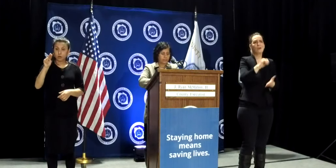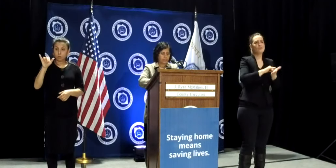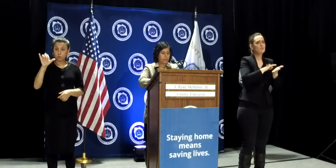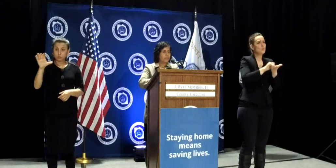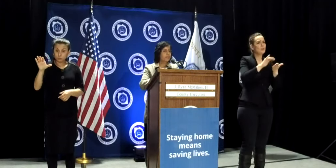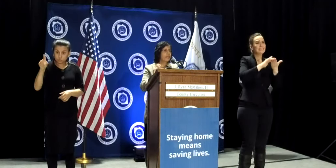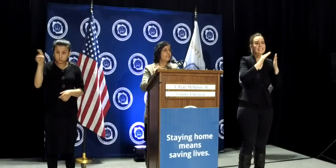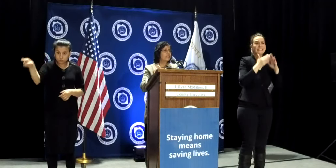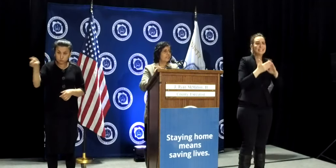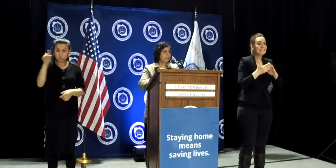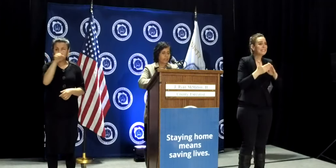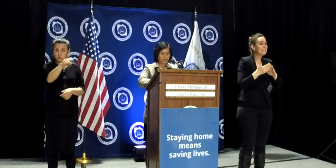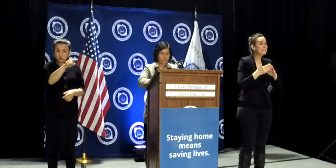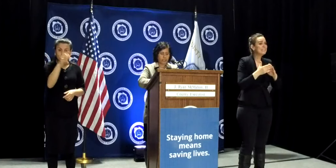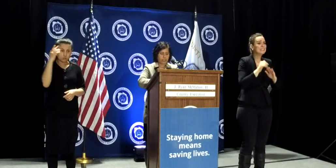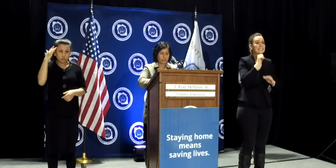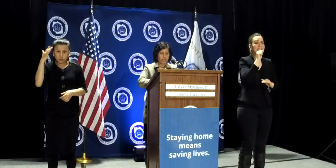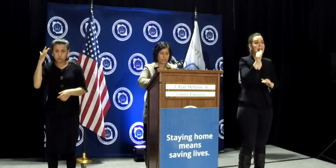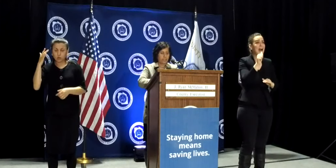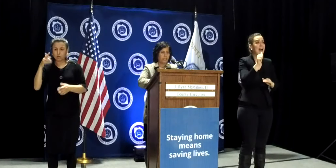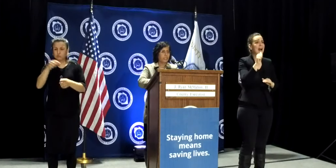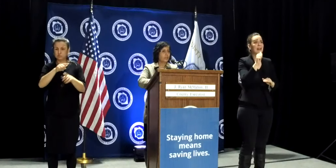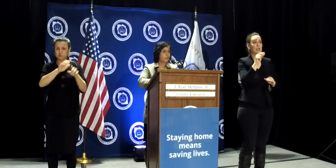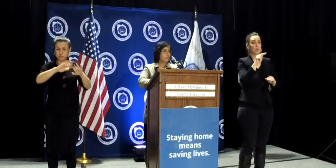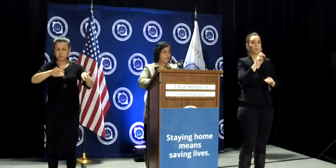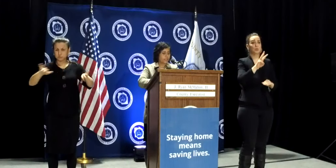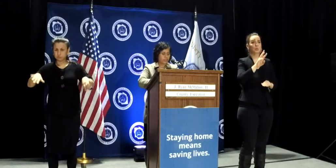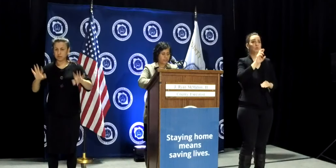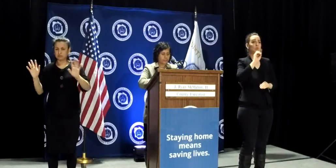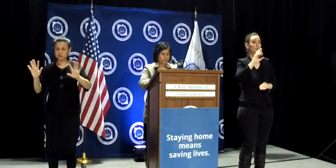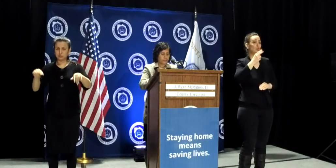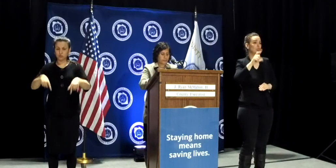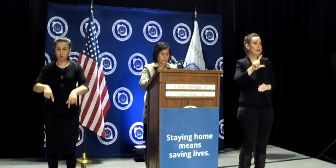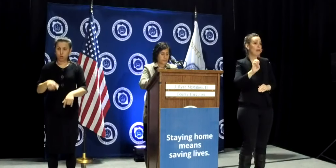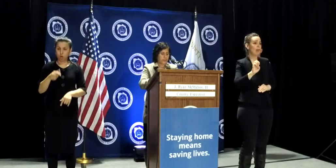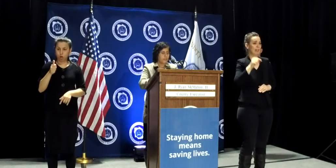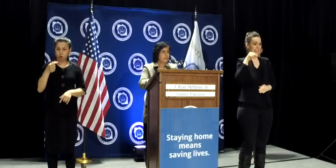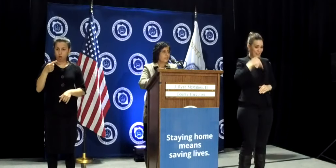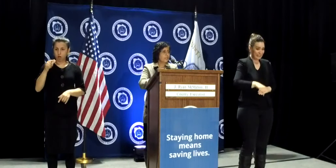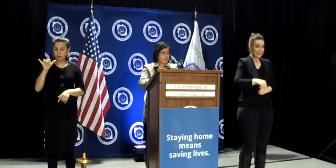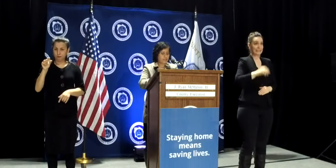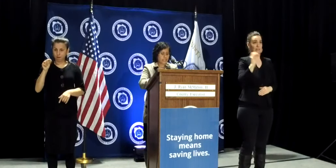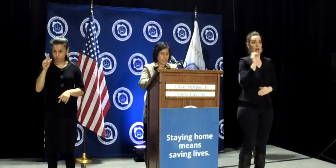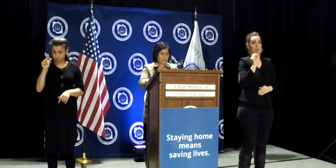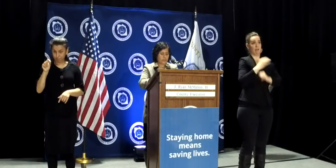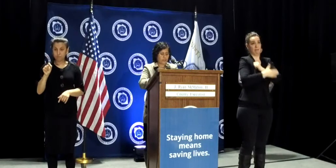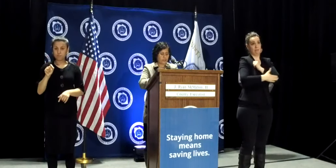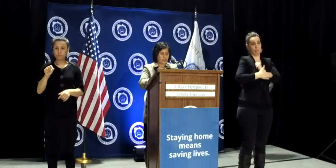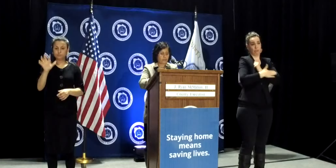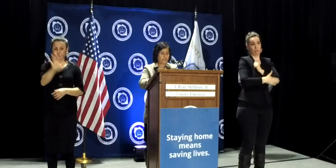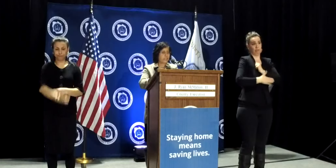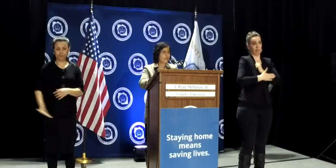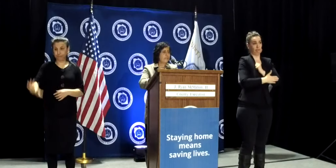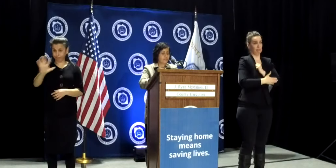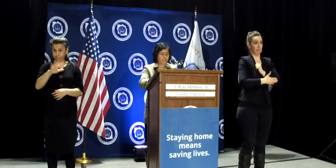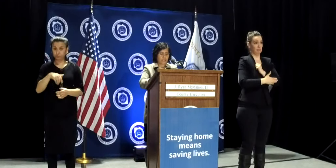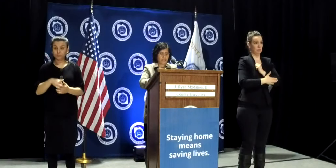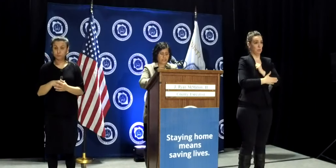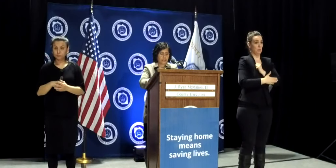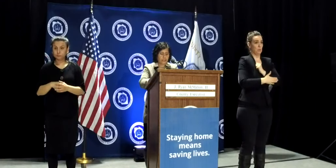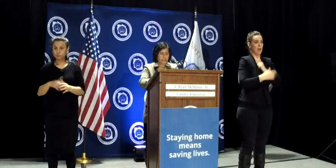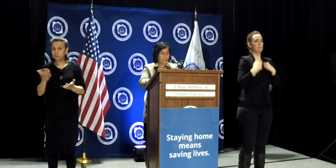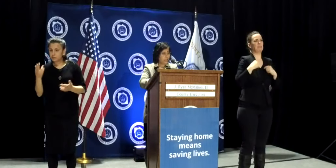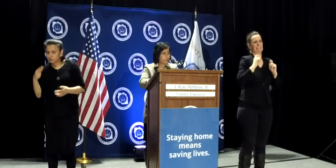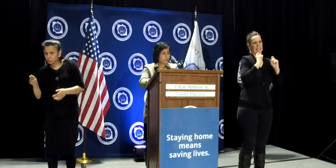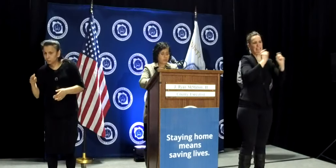Rochelle, but right here in Onondaga County, in our own backyards. So here is a snapshot of what is happening right